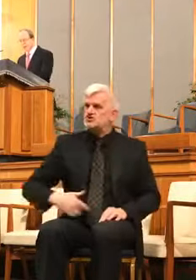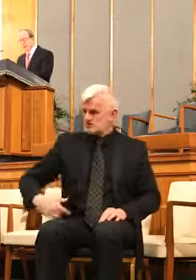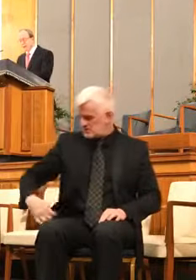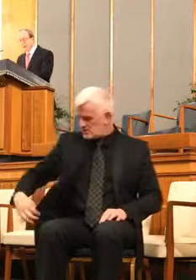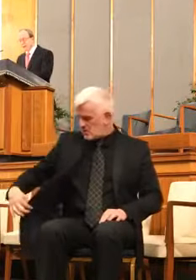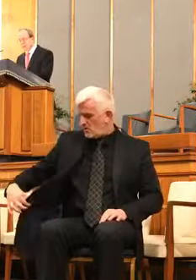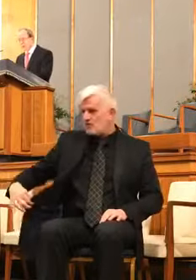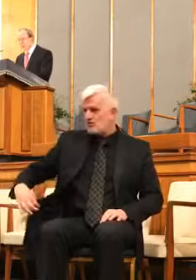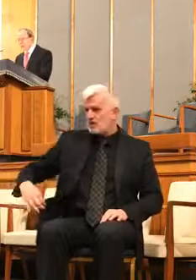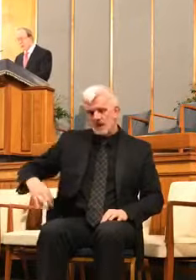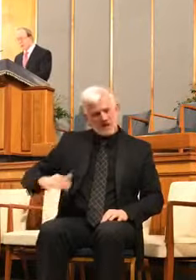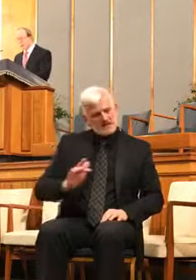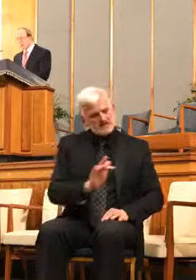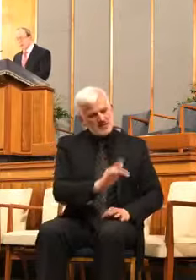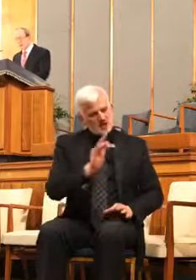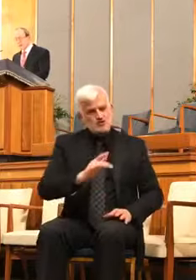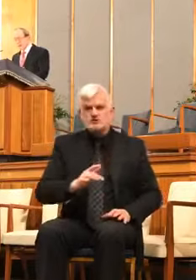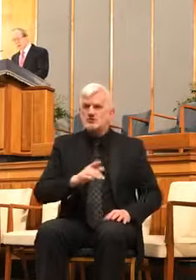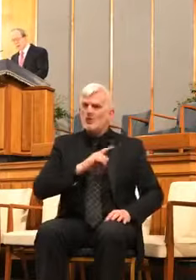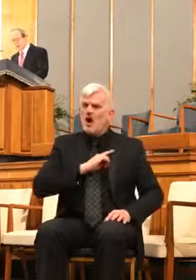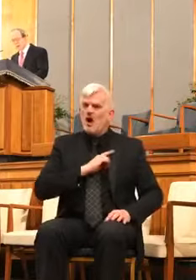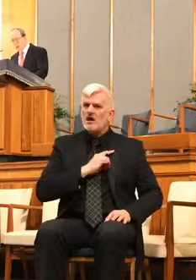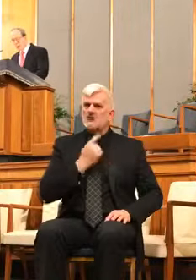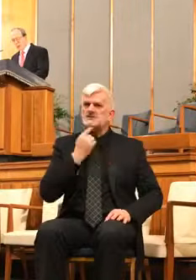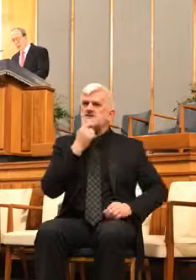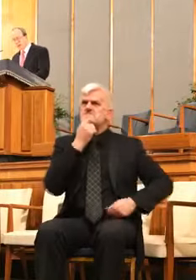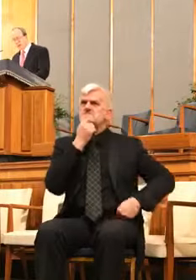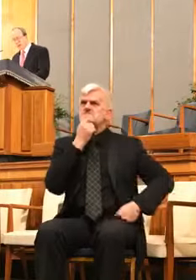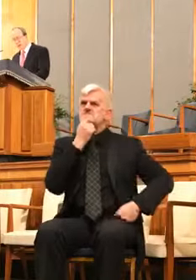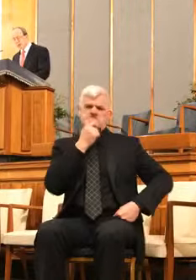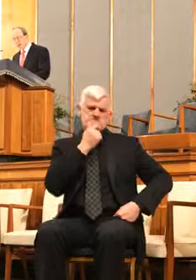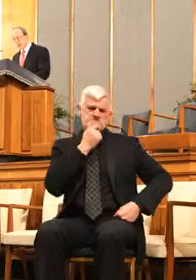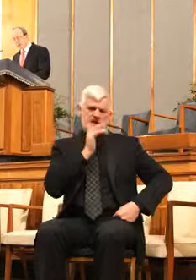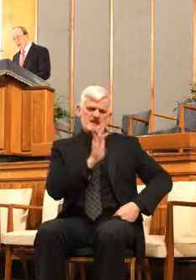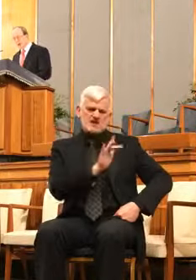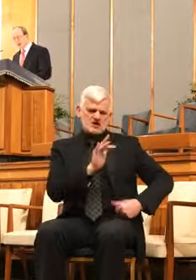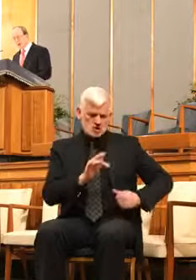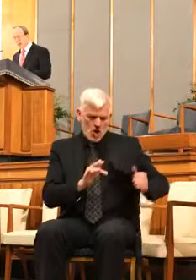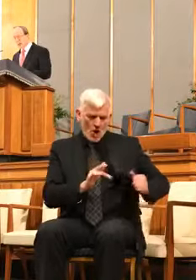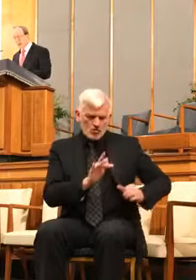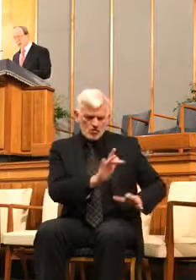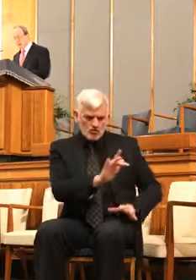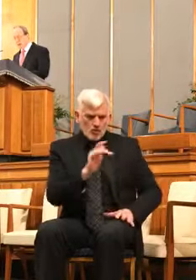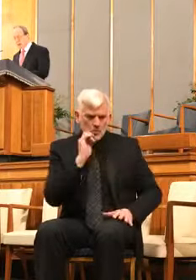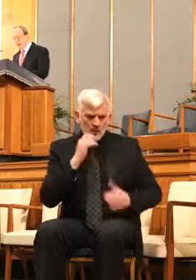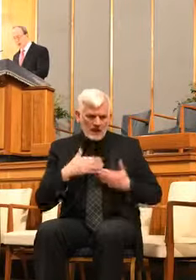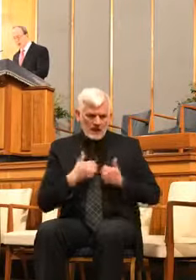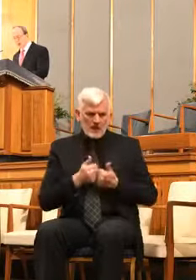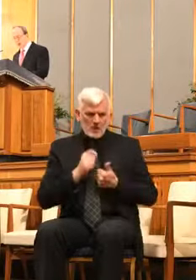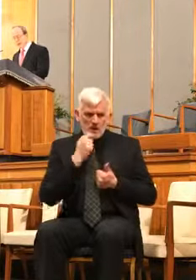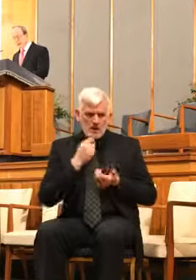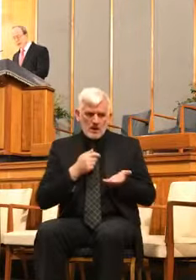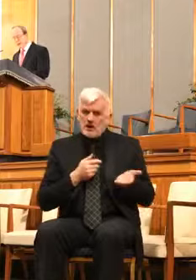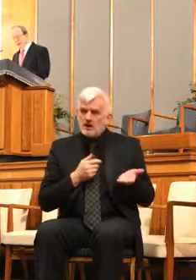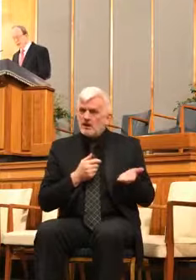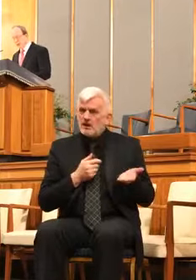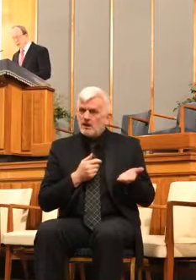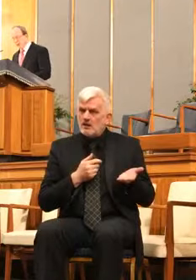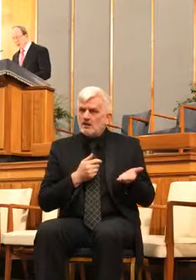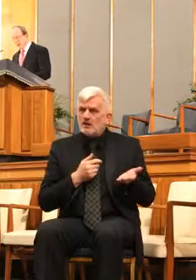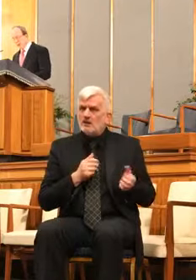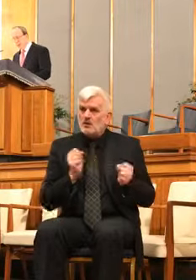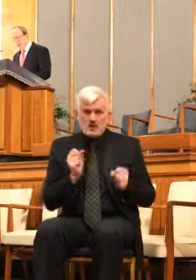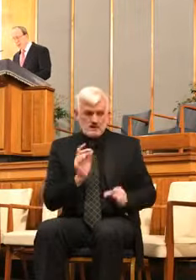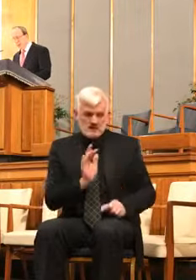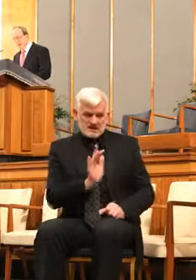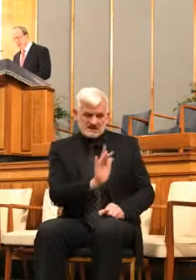garments. For she said, If I may but touch his clothes, I shall be whole. And